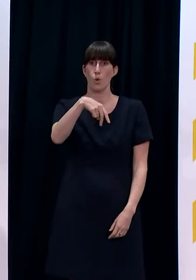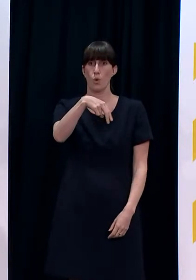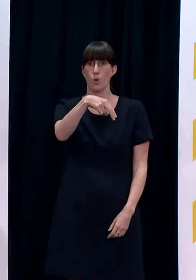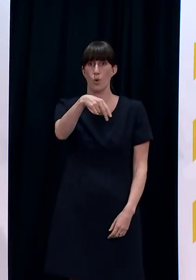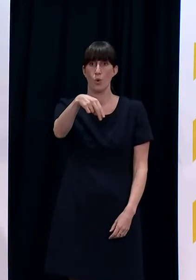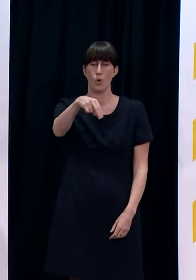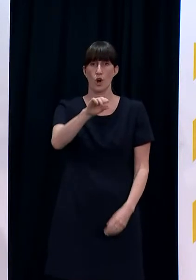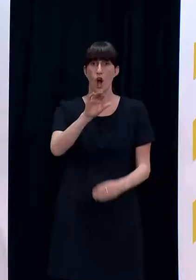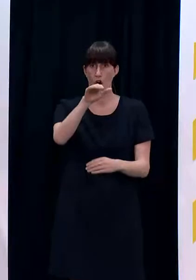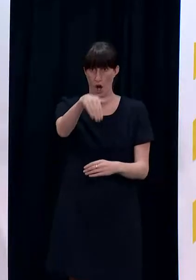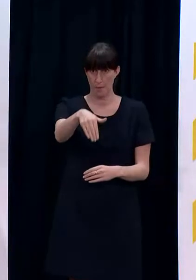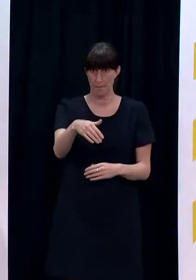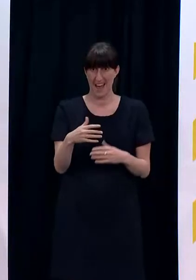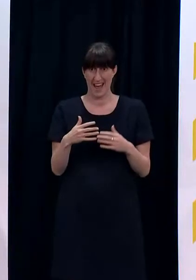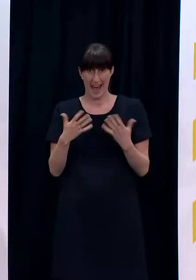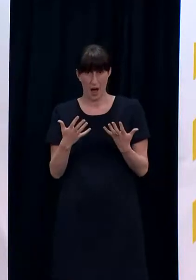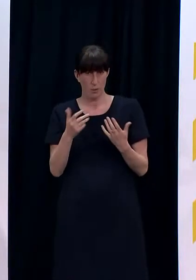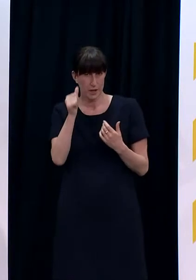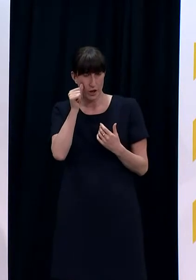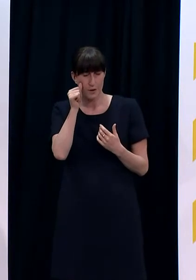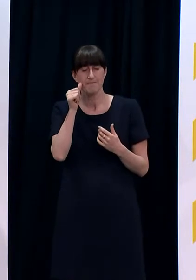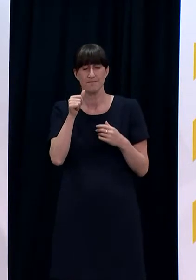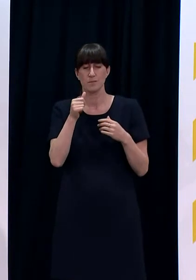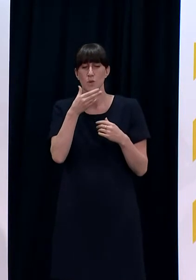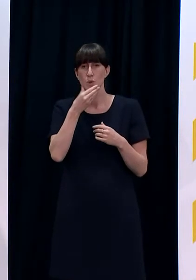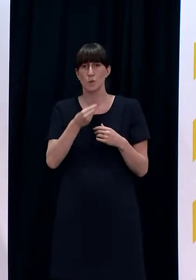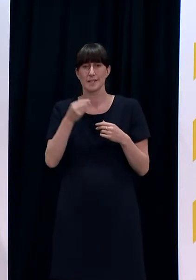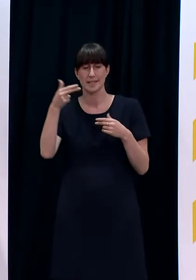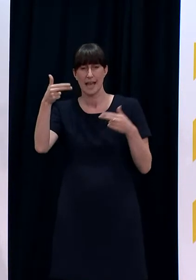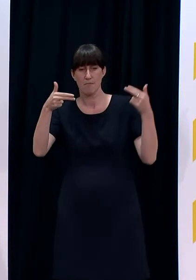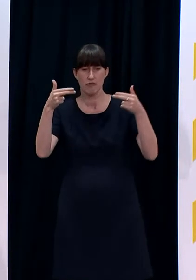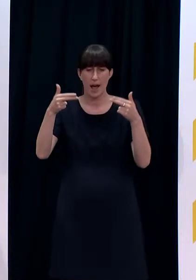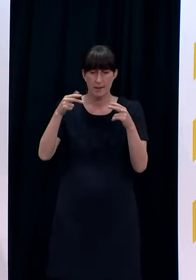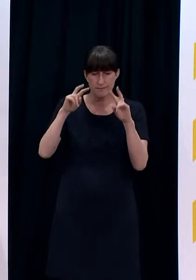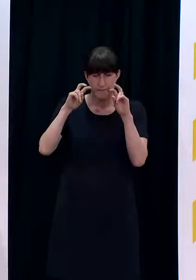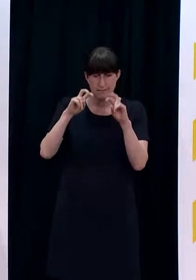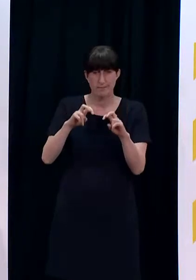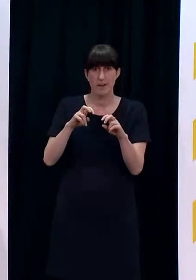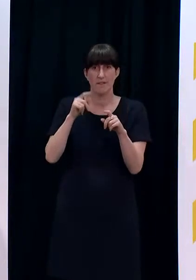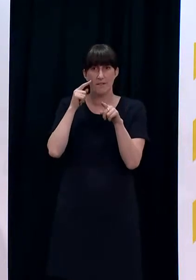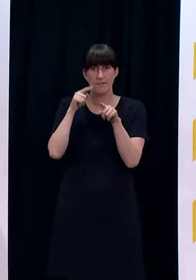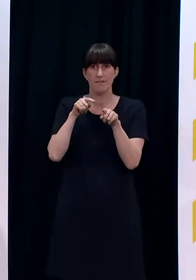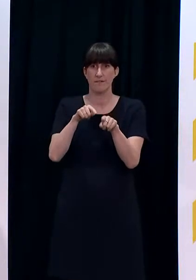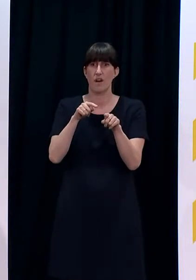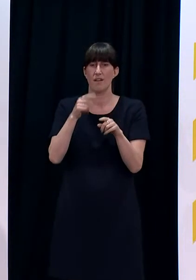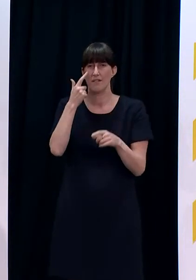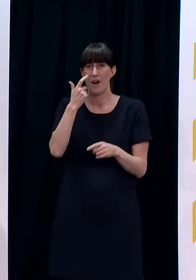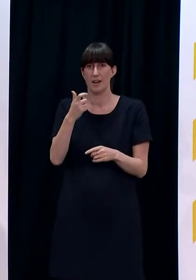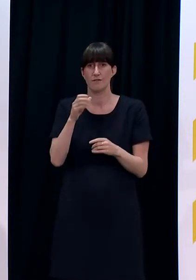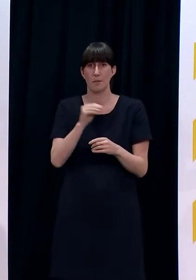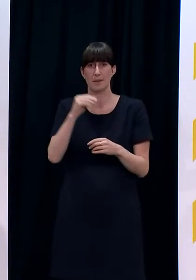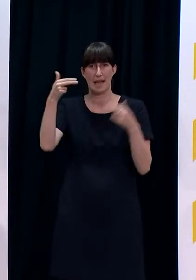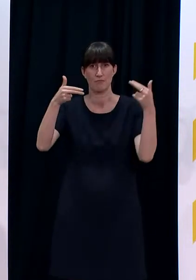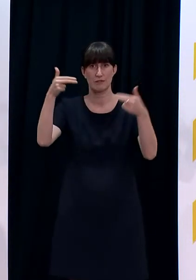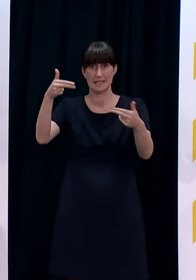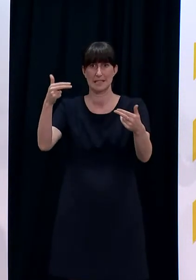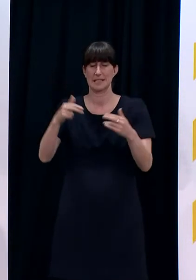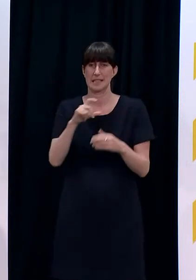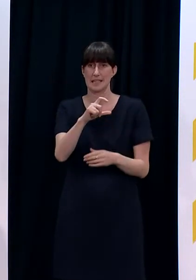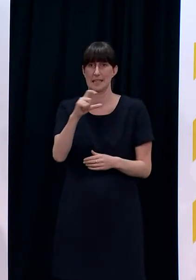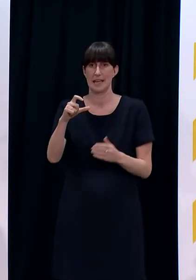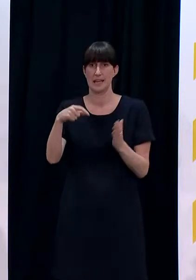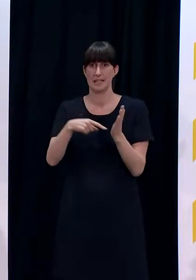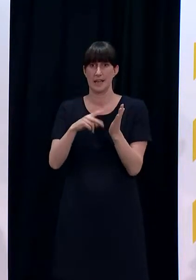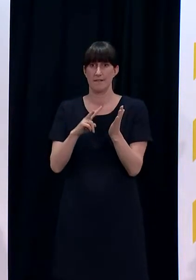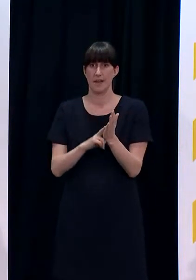through the use of CCTV footage, and an excellent job's been done between Auckland Regional Public Health and the police, and we